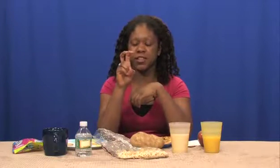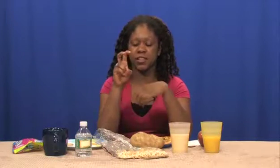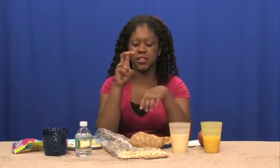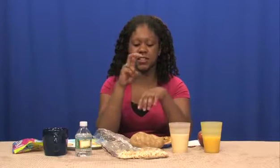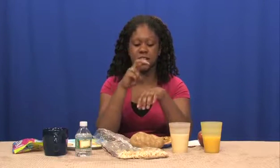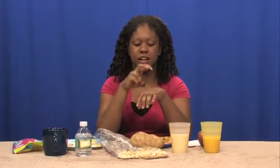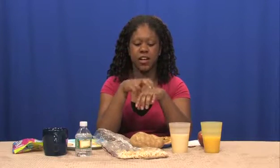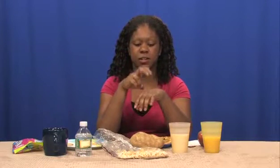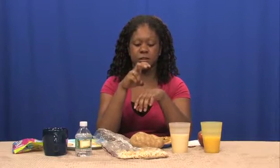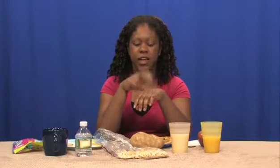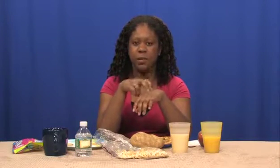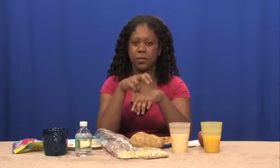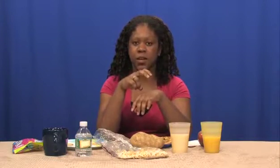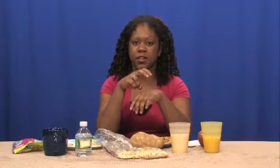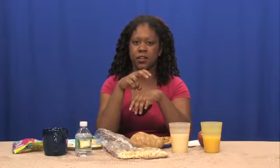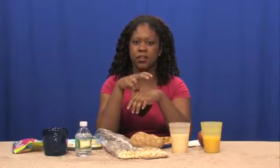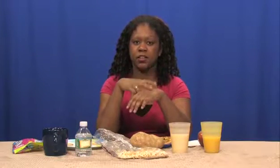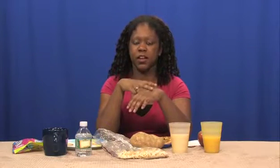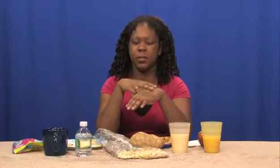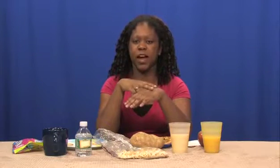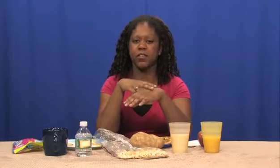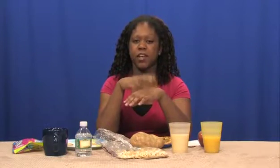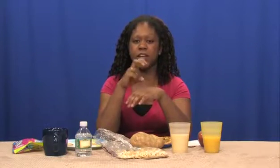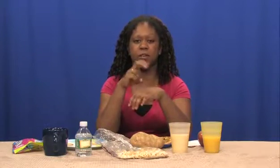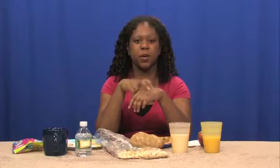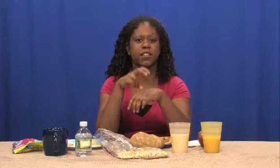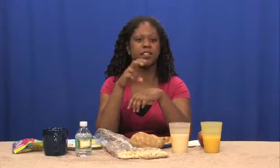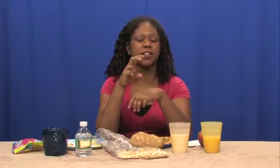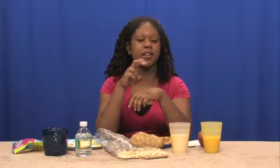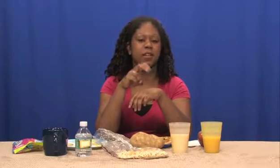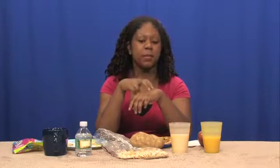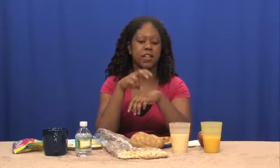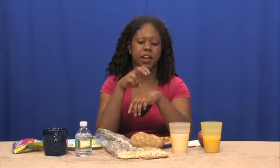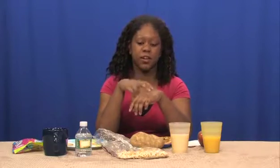X's, and you tap them on your back of your hand twice. Potato.